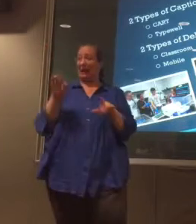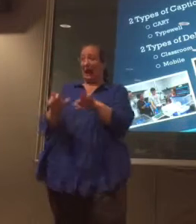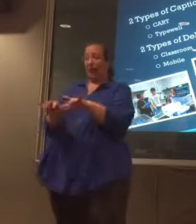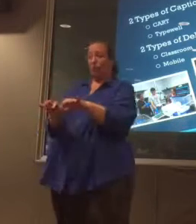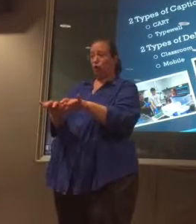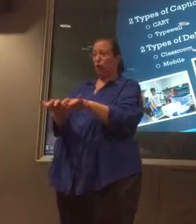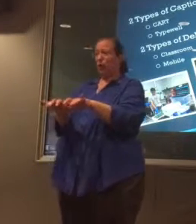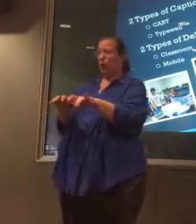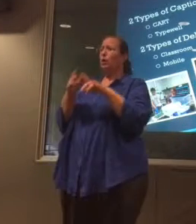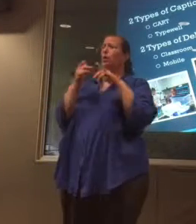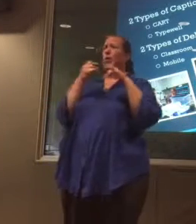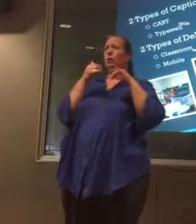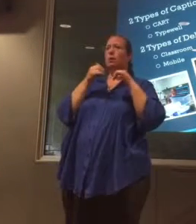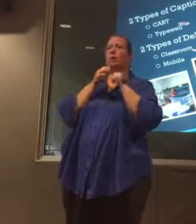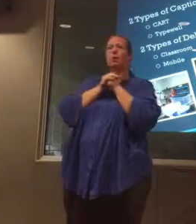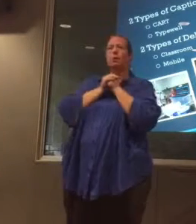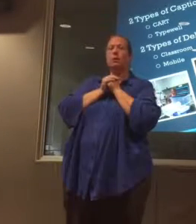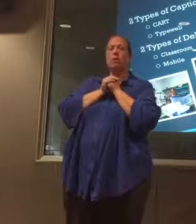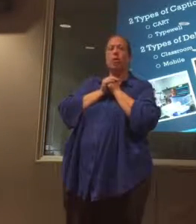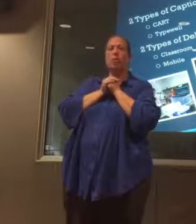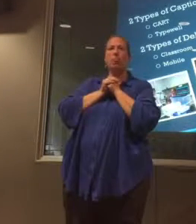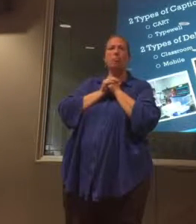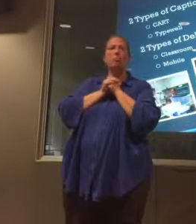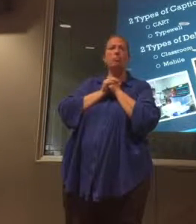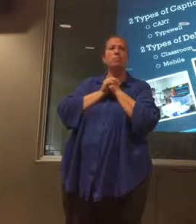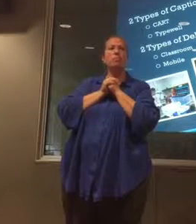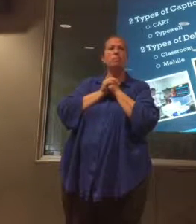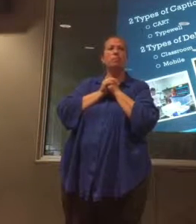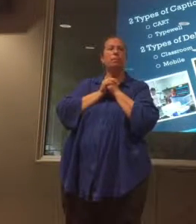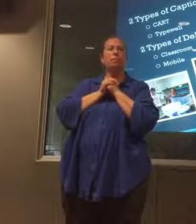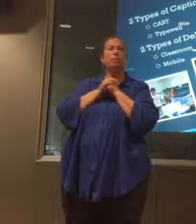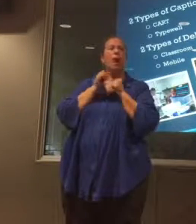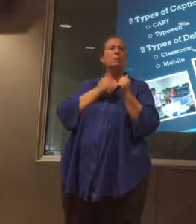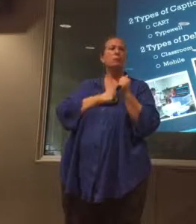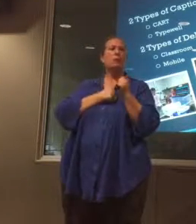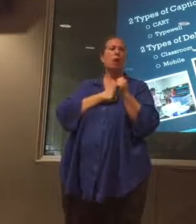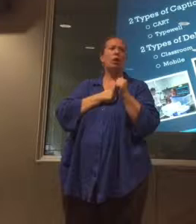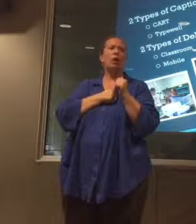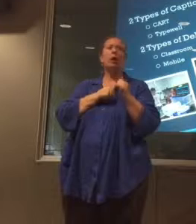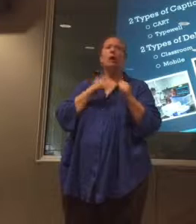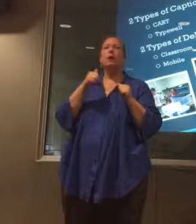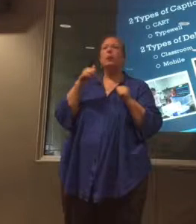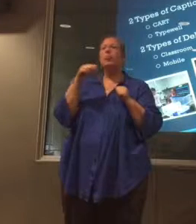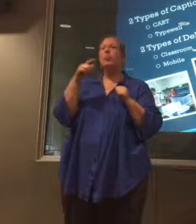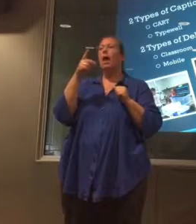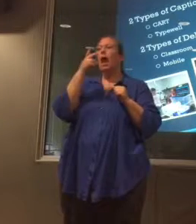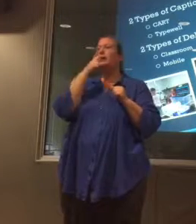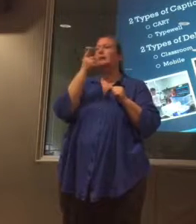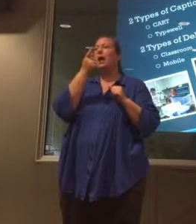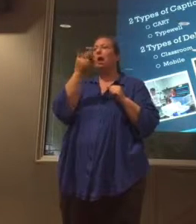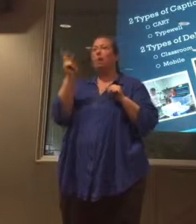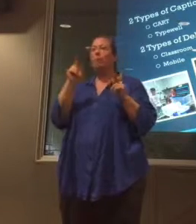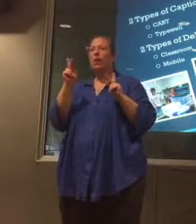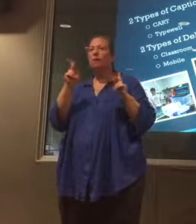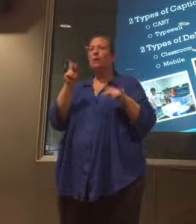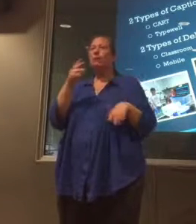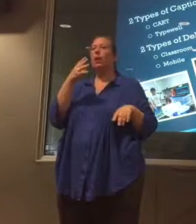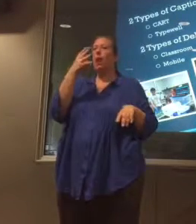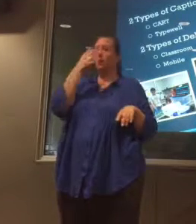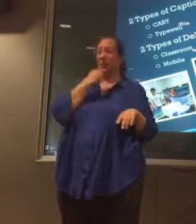Now, if you were to pick captioning as a service that you would like to have, I'm sorry, I see a few